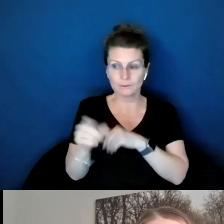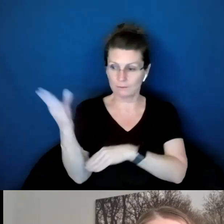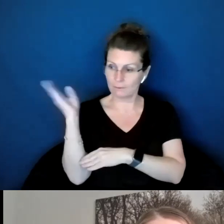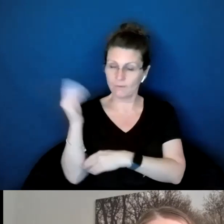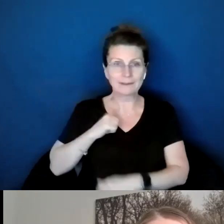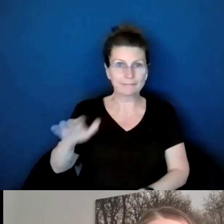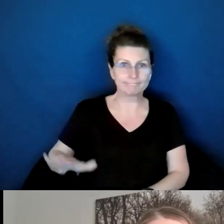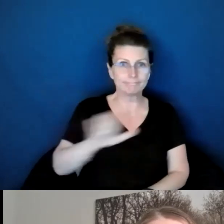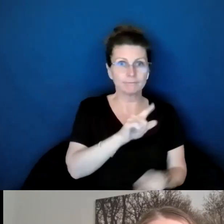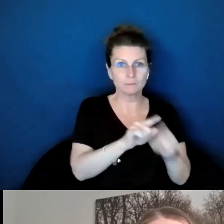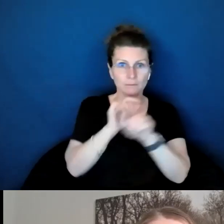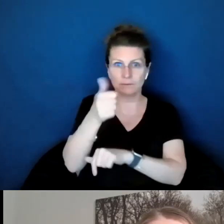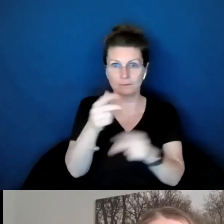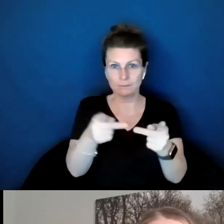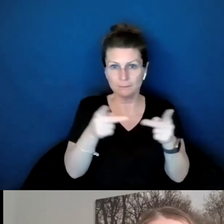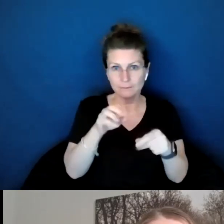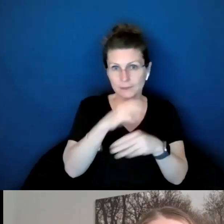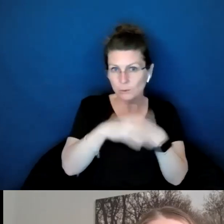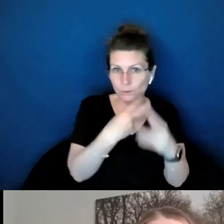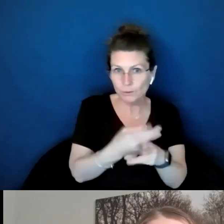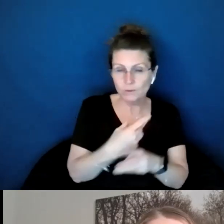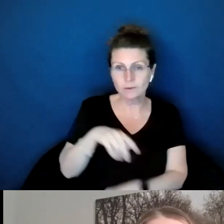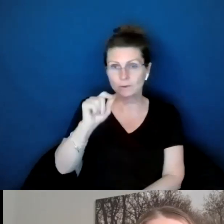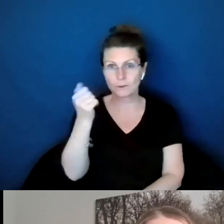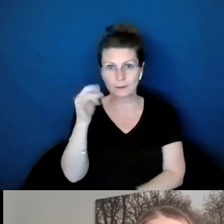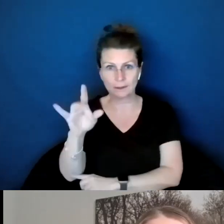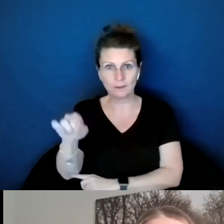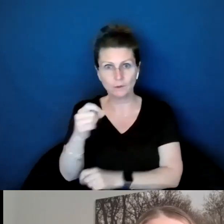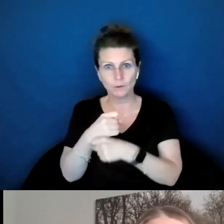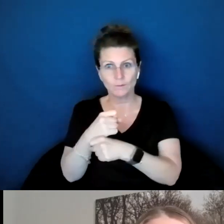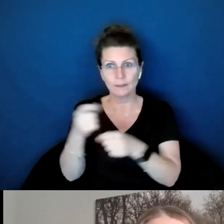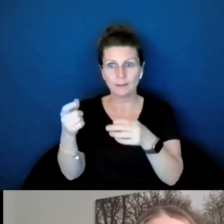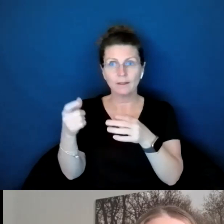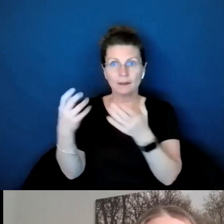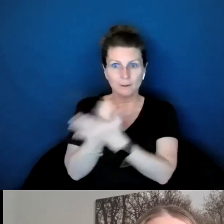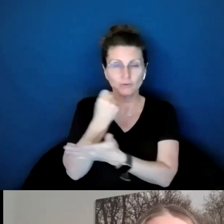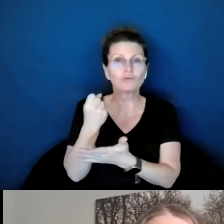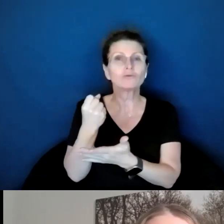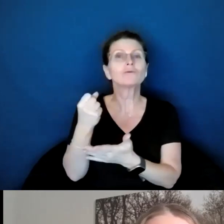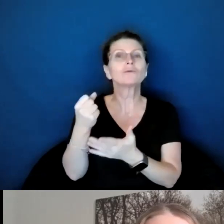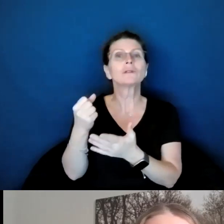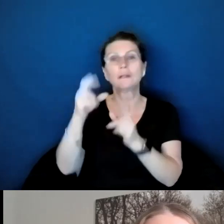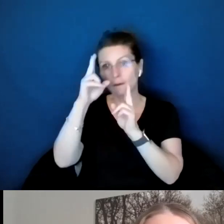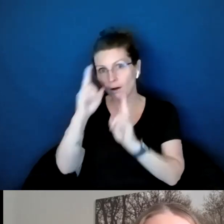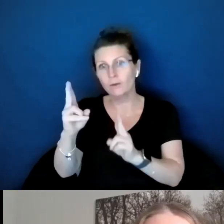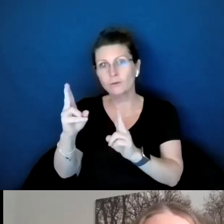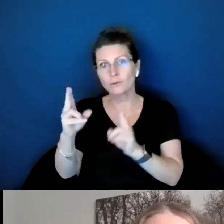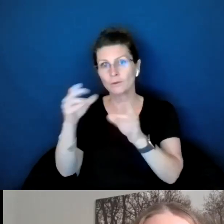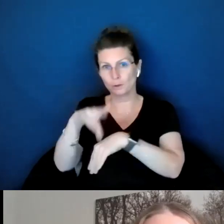and internationally. In 2018, you may recall, she earned the prestigious Early Researcher